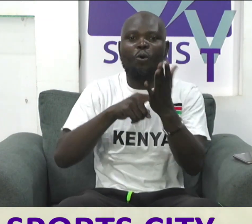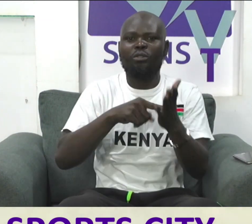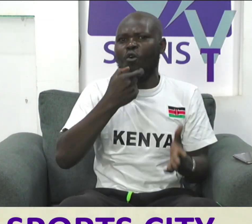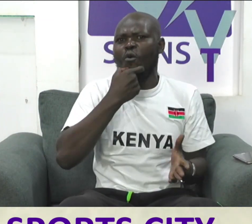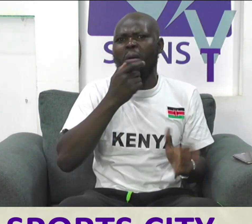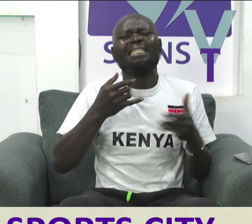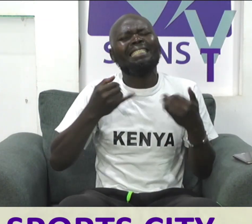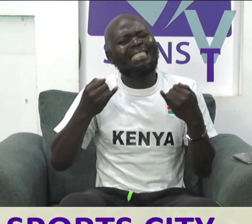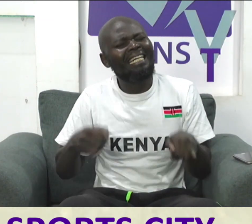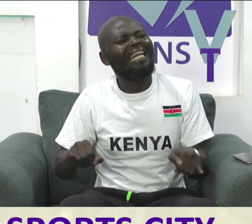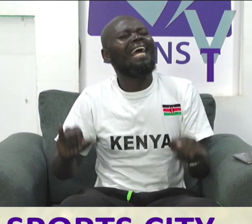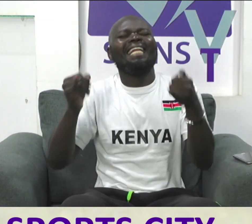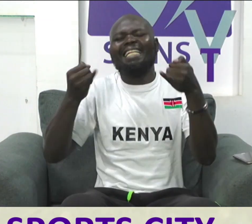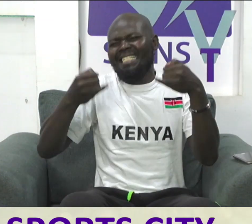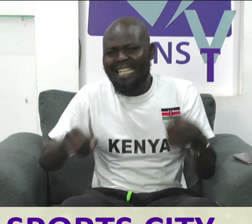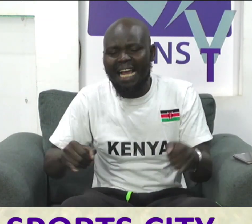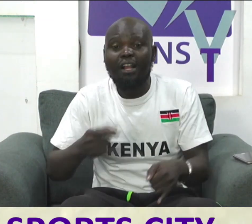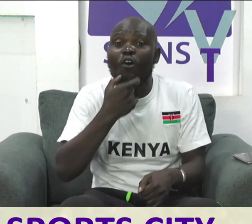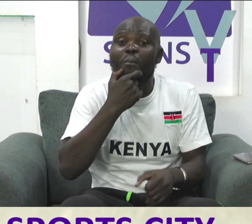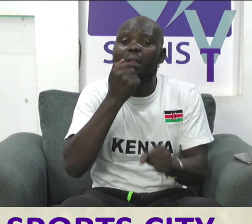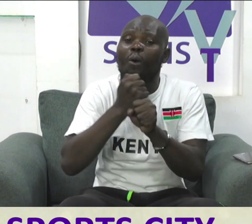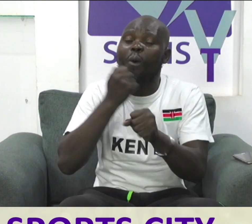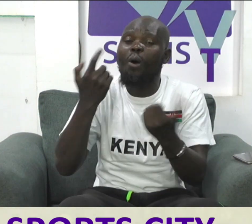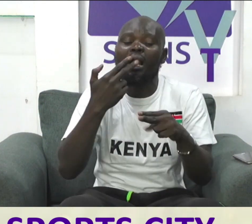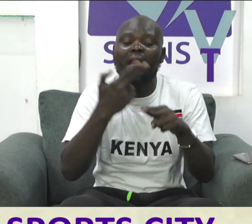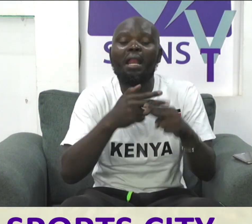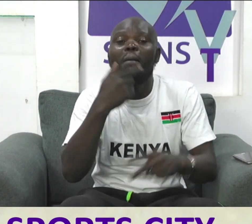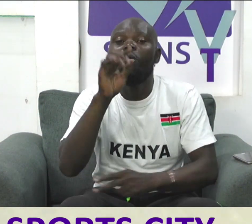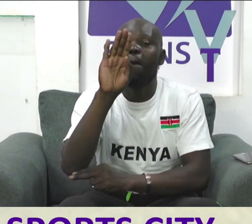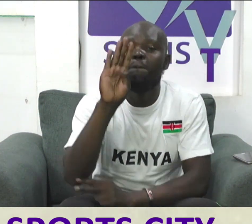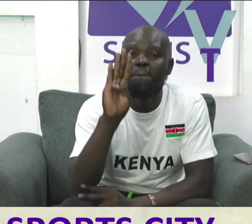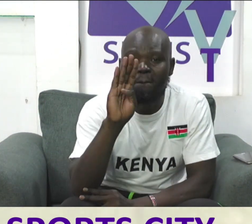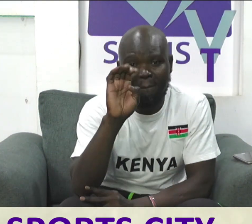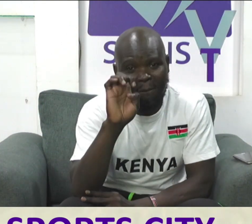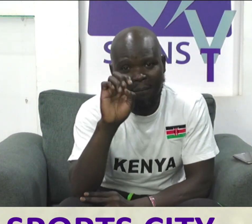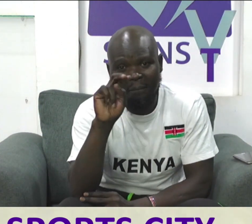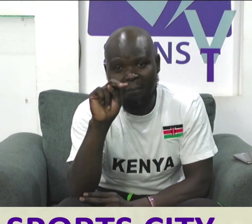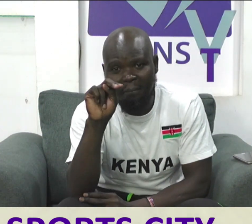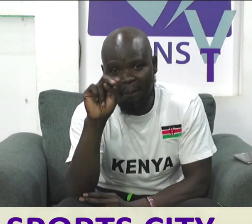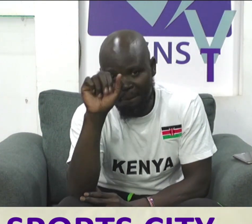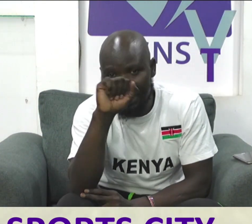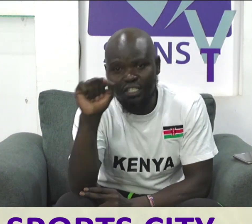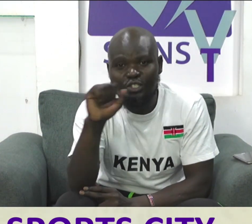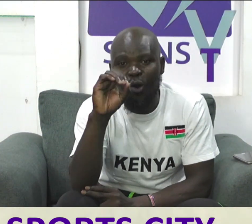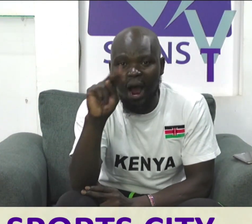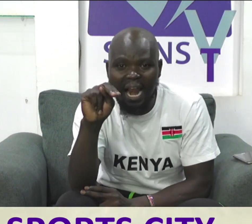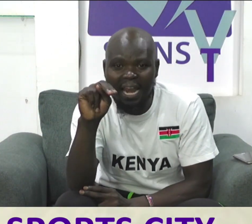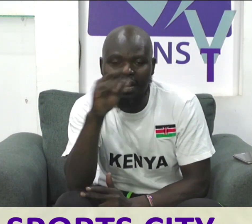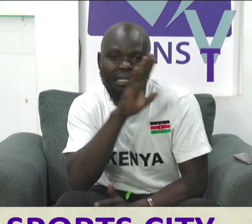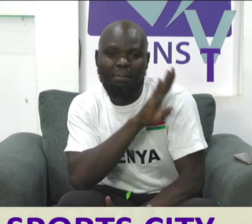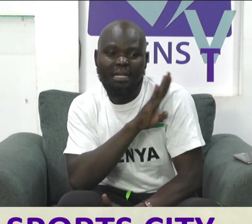for Police FC, they're scared of creating chances to score.